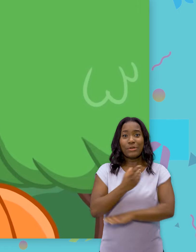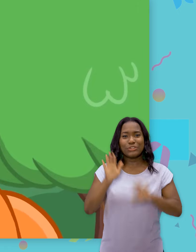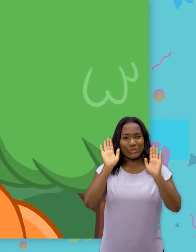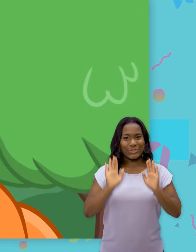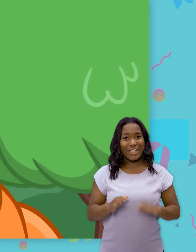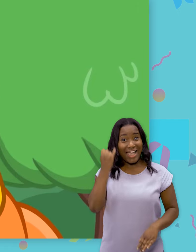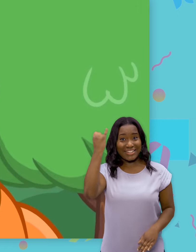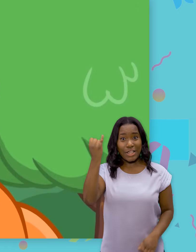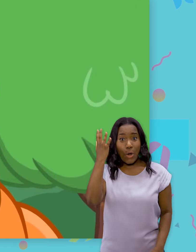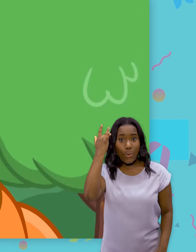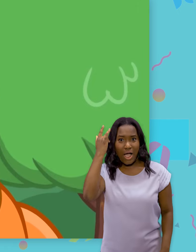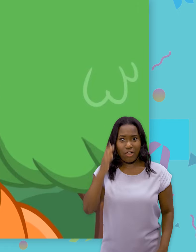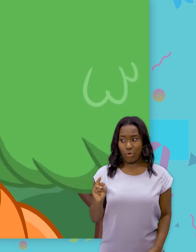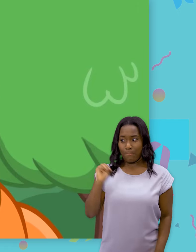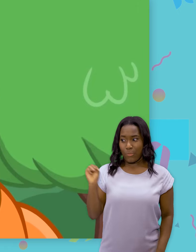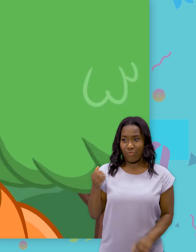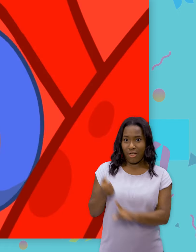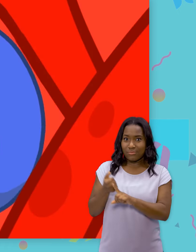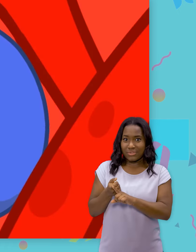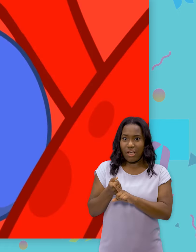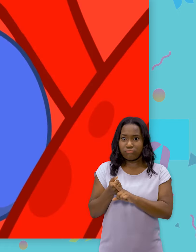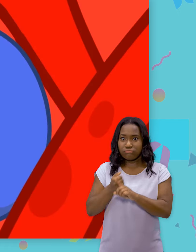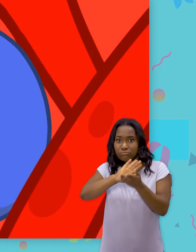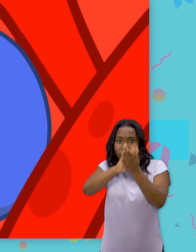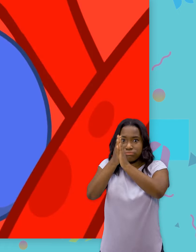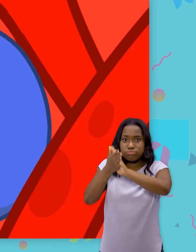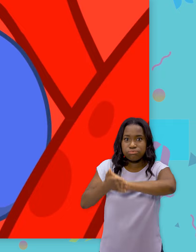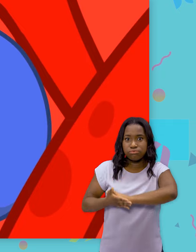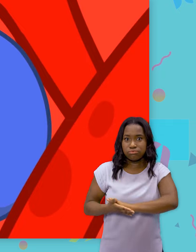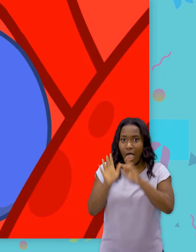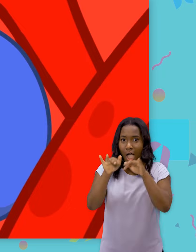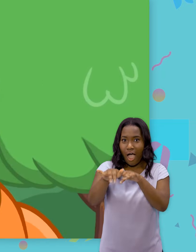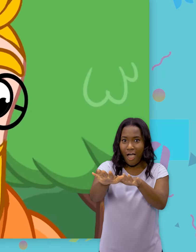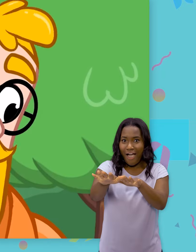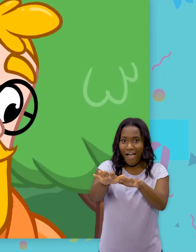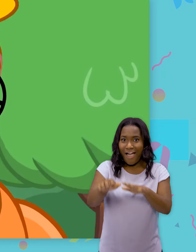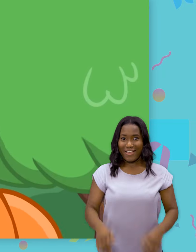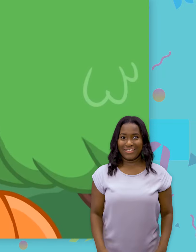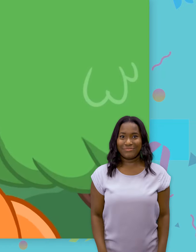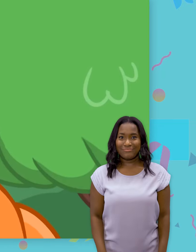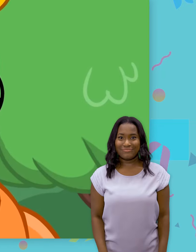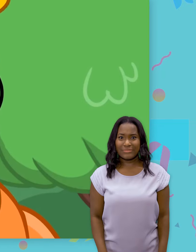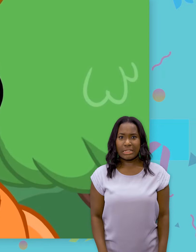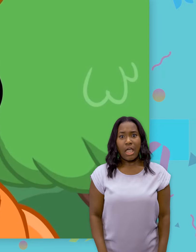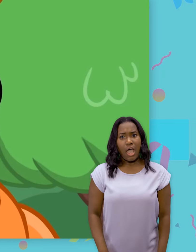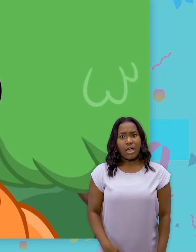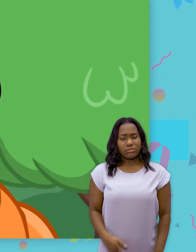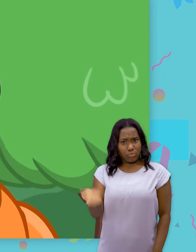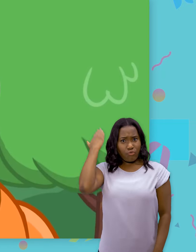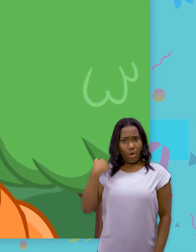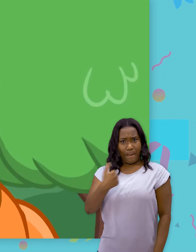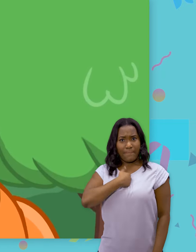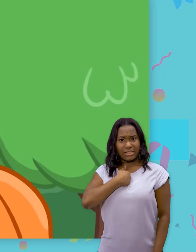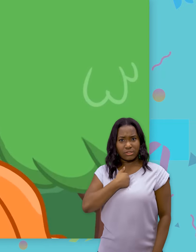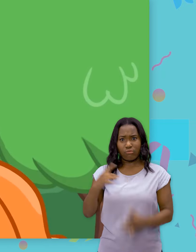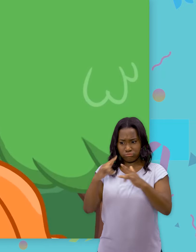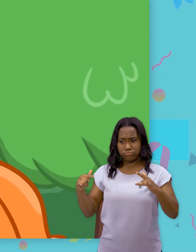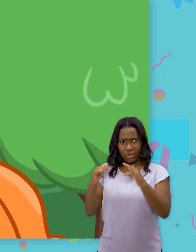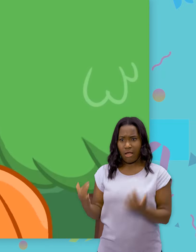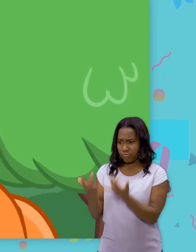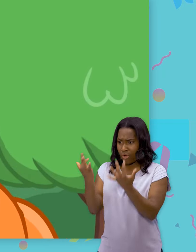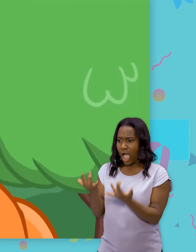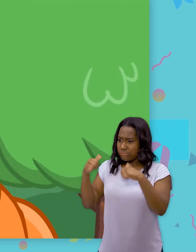to have Morphle morph into a dragon. Really? Yep, because no matter how hard I tried, I just couldn't